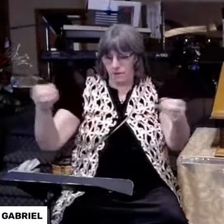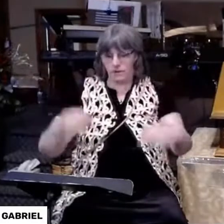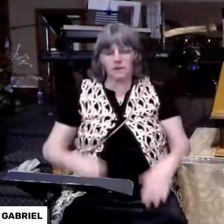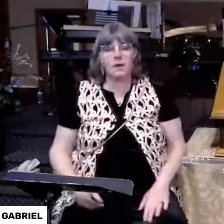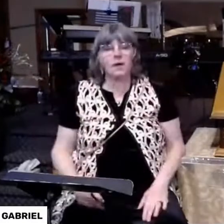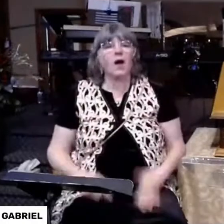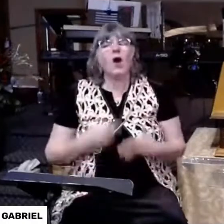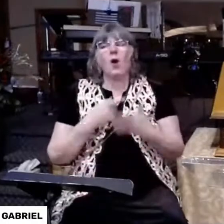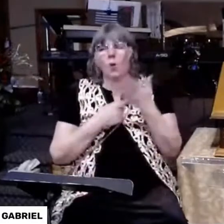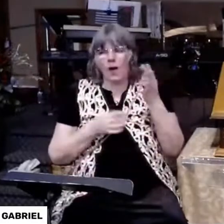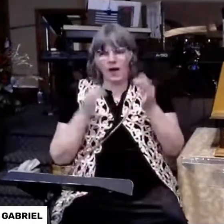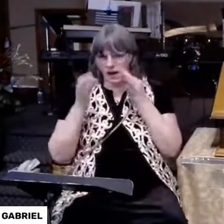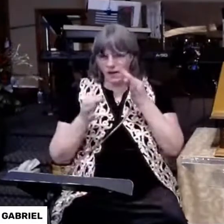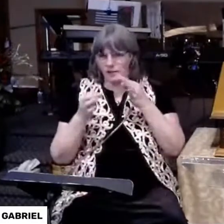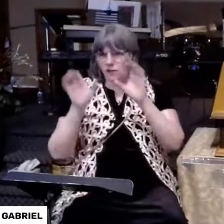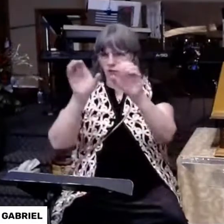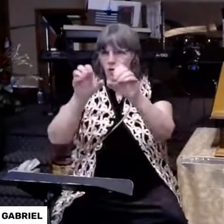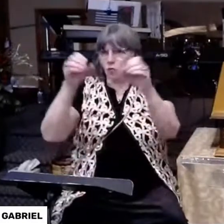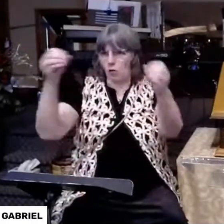was given today?